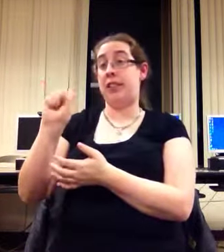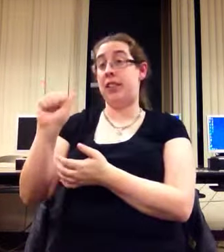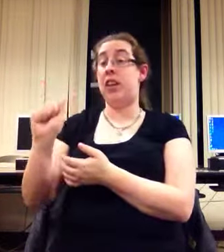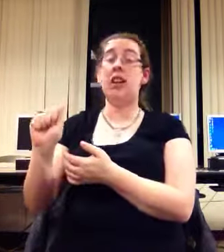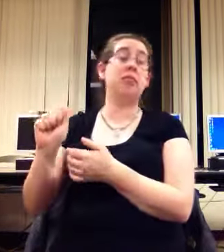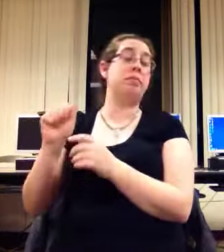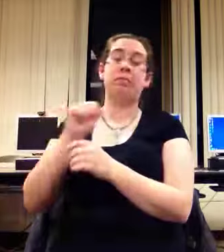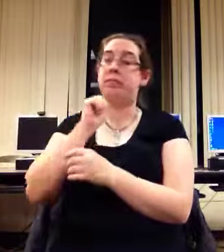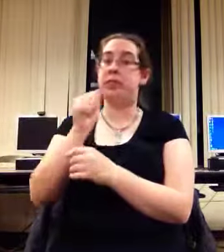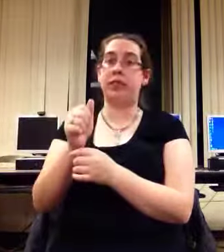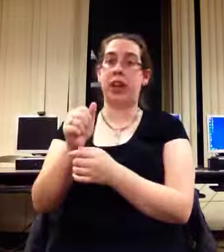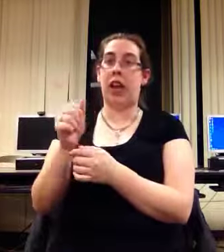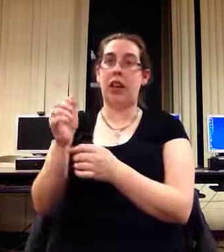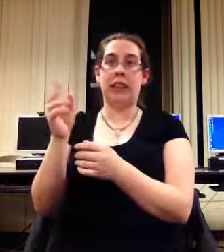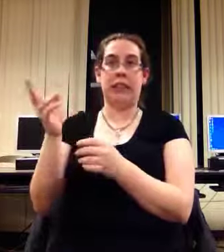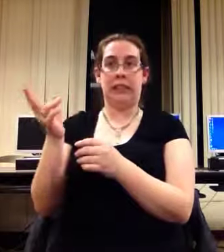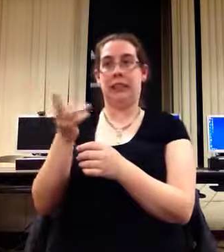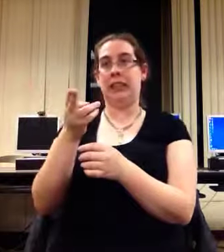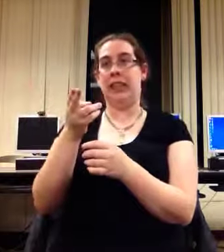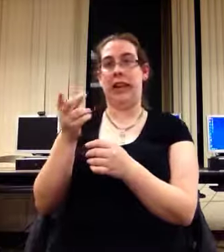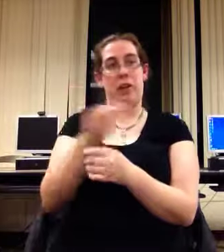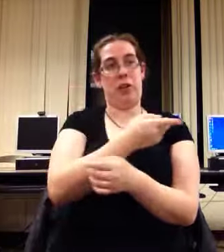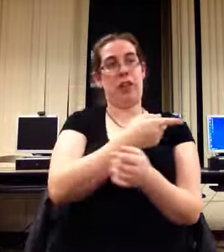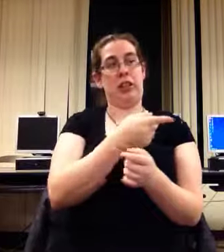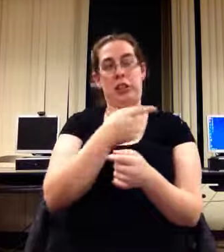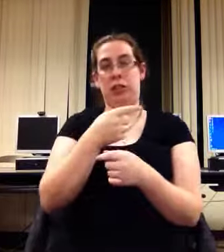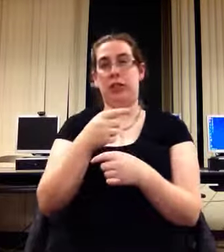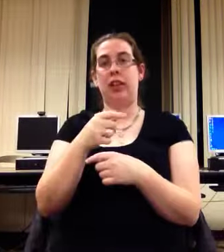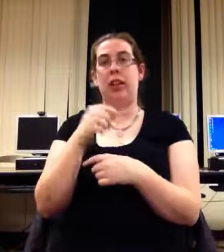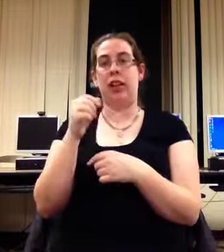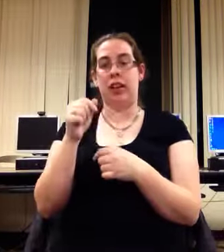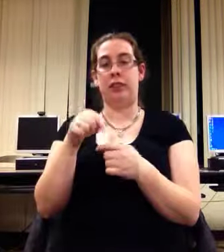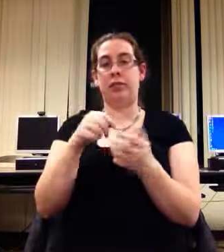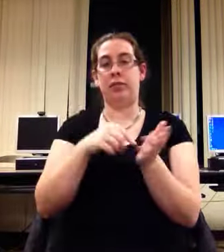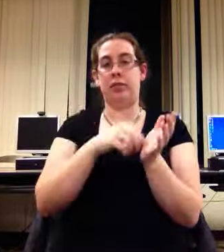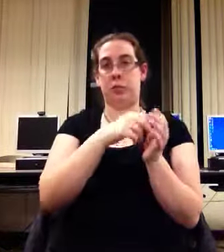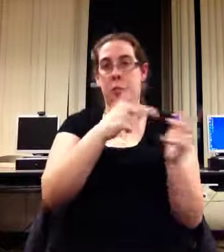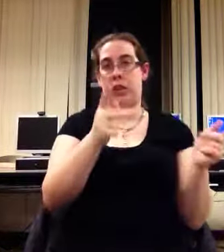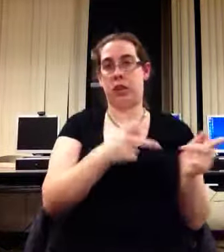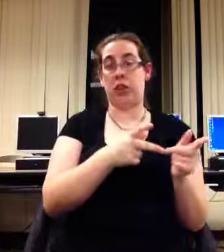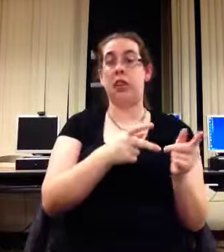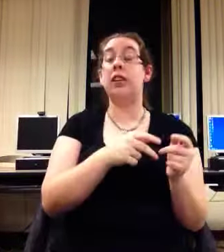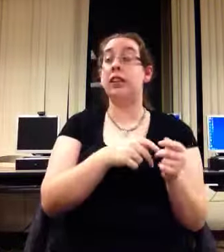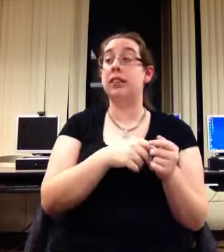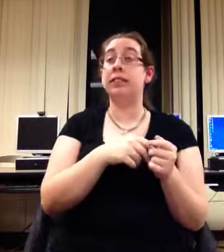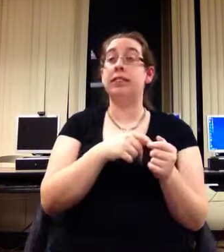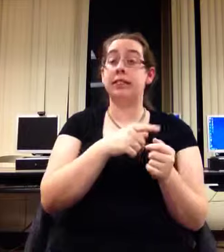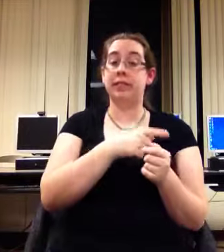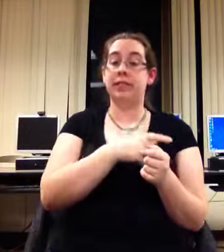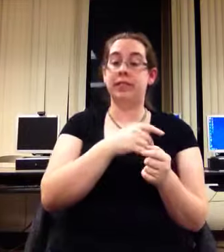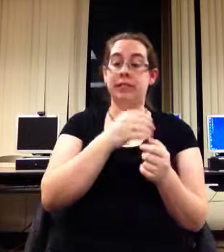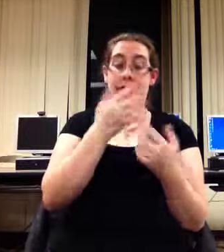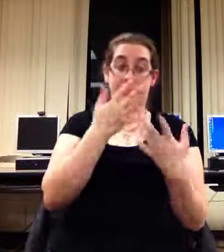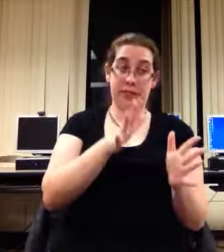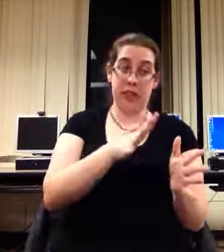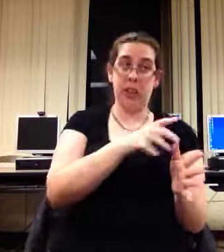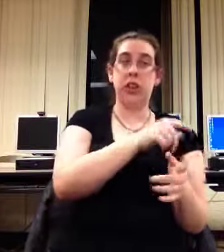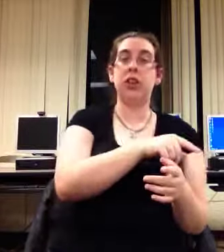out the FAFSA, you will receive a financial aid award notice indicating how much financial aid, if any, you